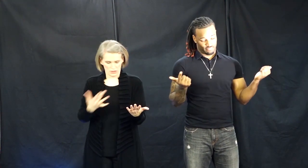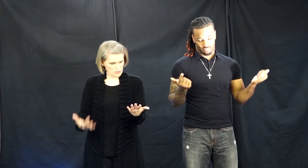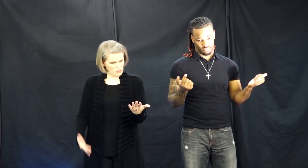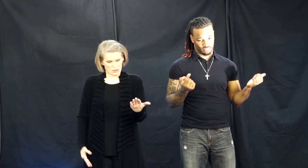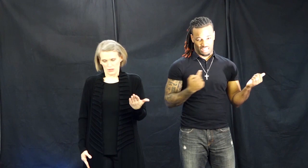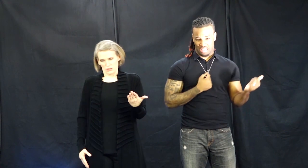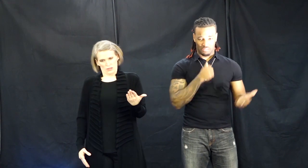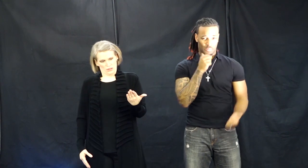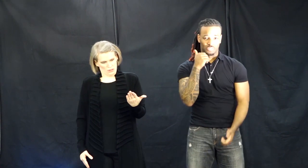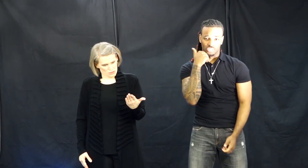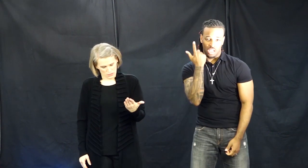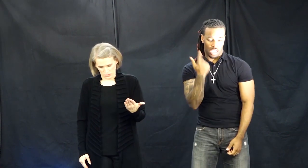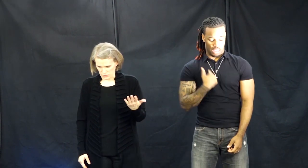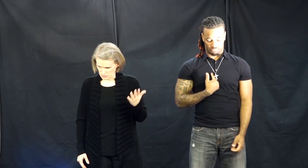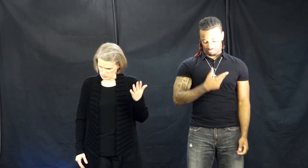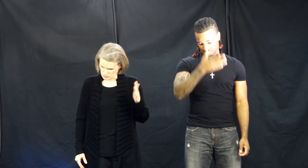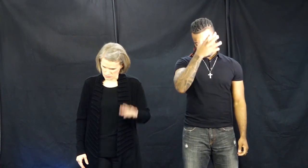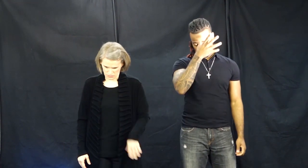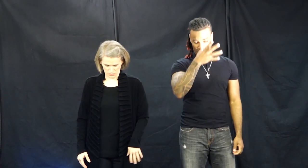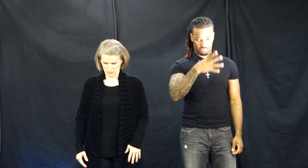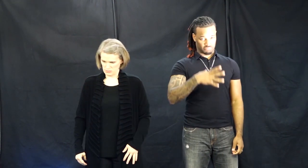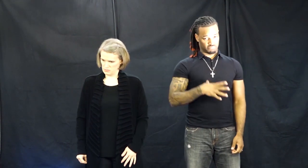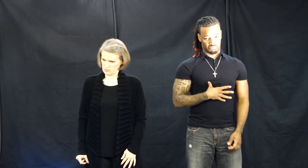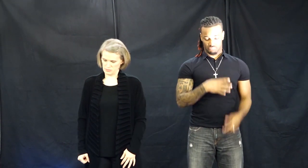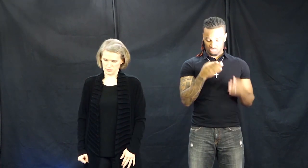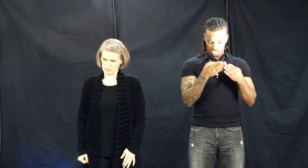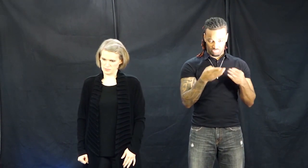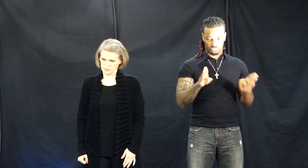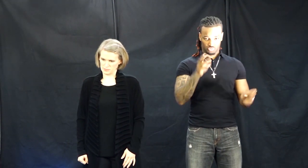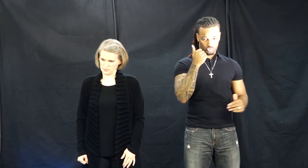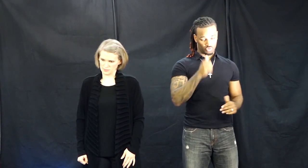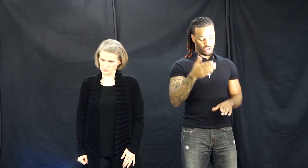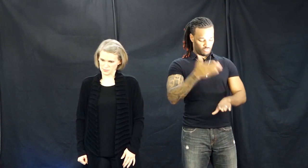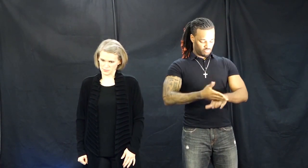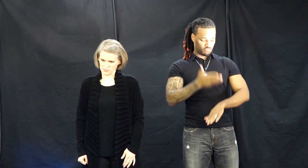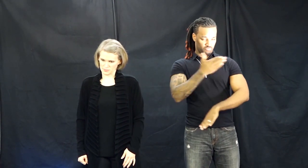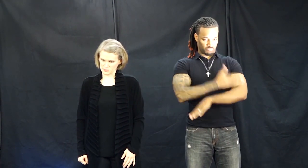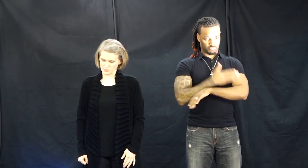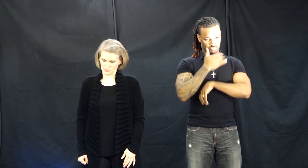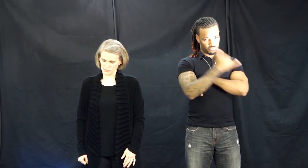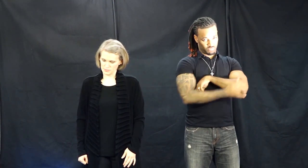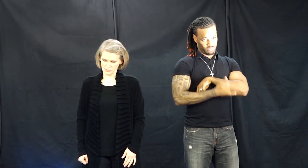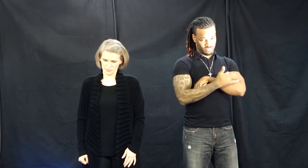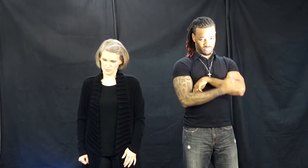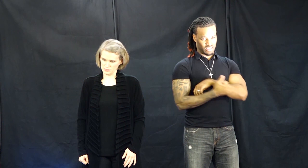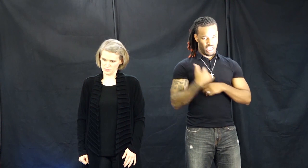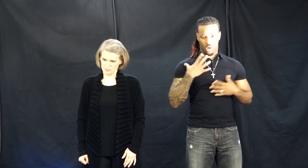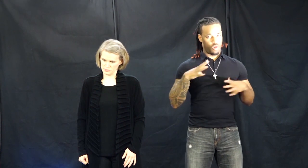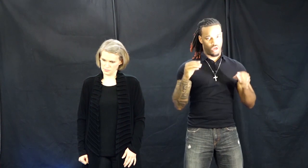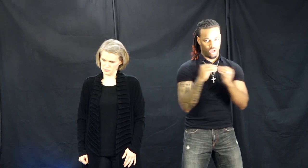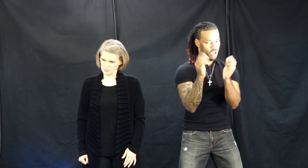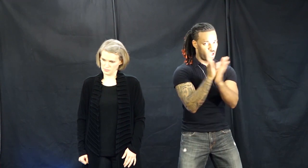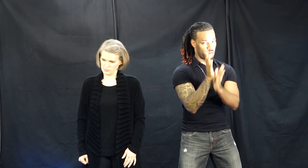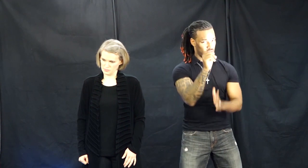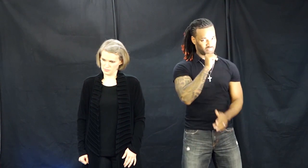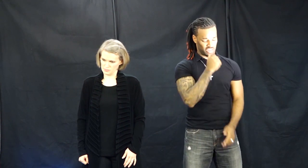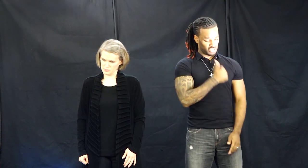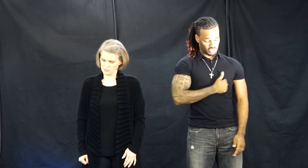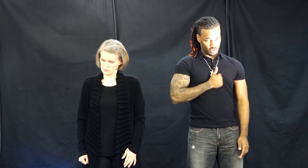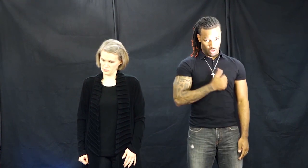Hey, I have not been shy. I am just a guy in the public eye, trying to do my best for our republic. I don't want to fight, but I won't apologize for